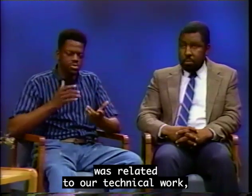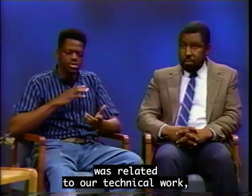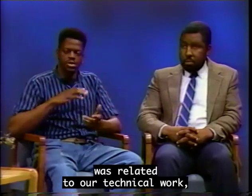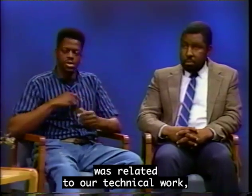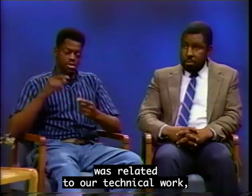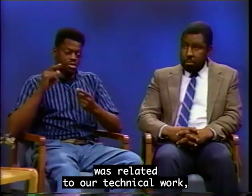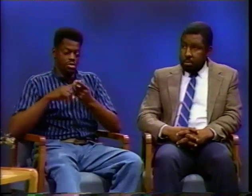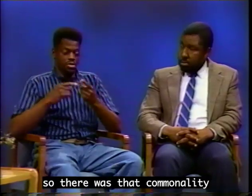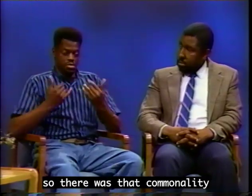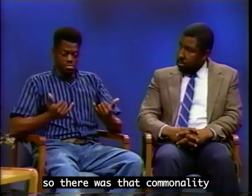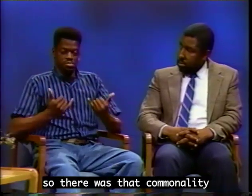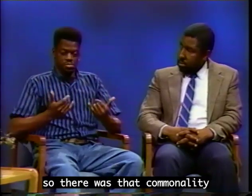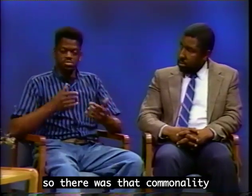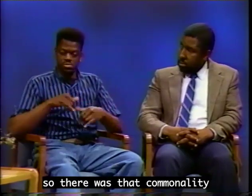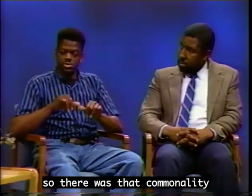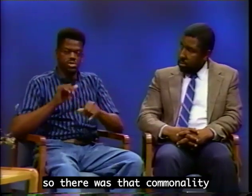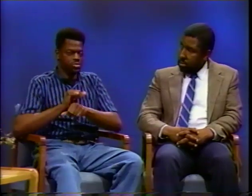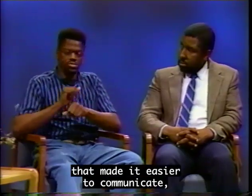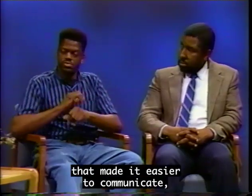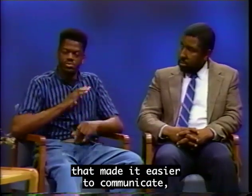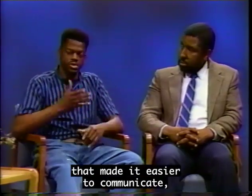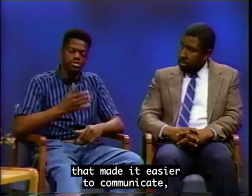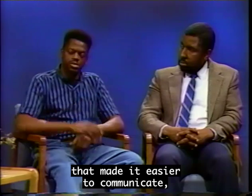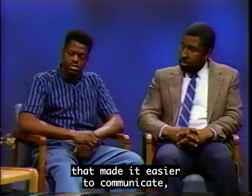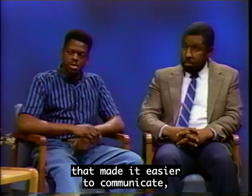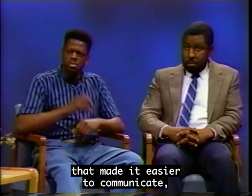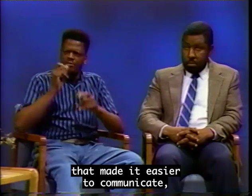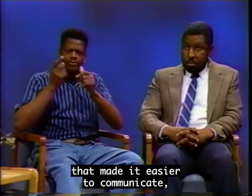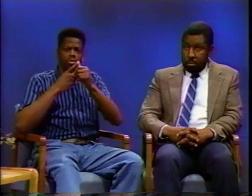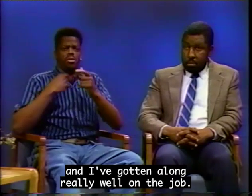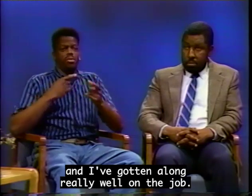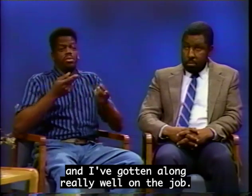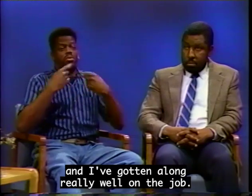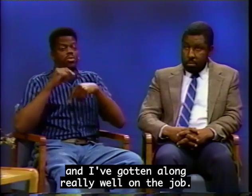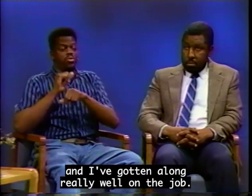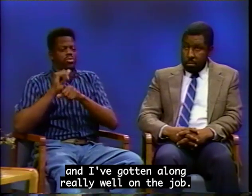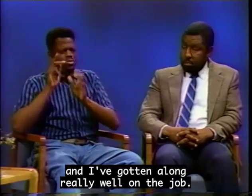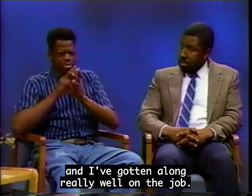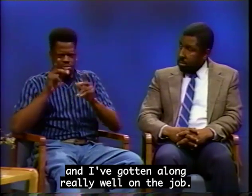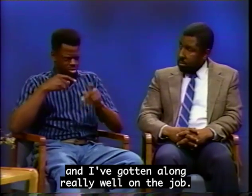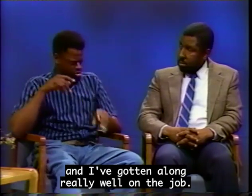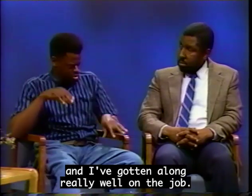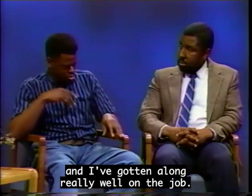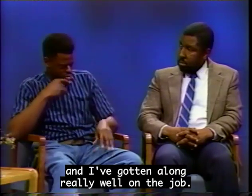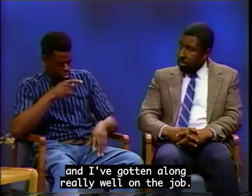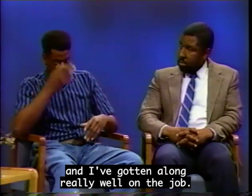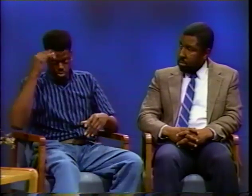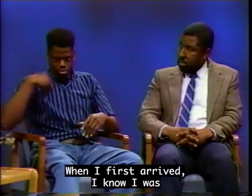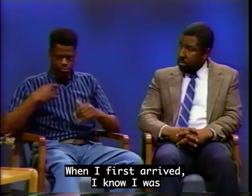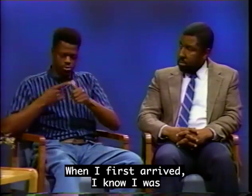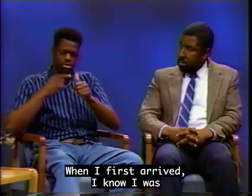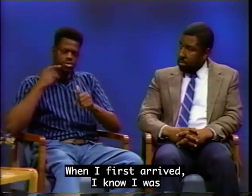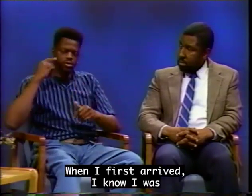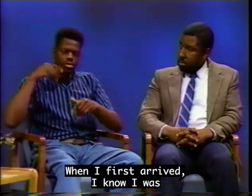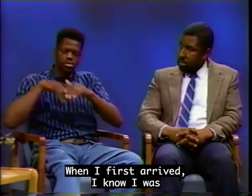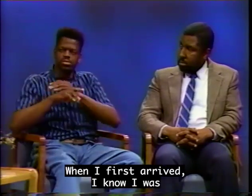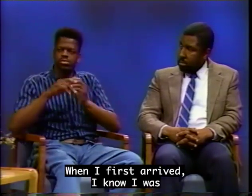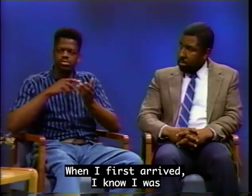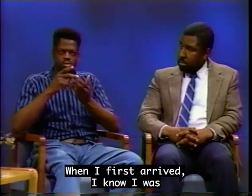our technical work, so there was that commonality that made it easier to communicate, and I've gotten along really well on the job. When I first arrived,